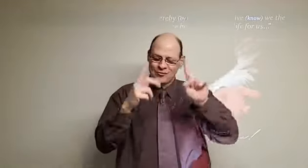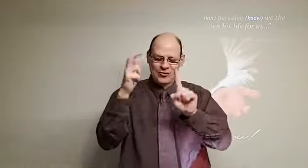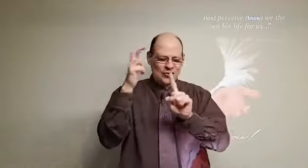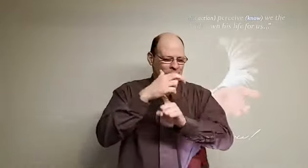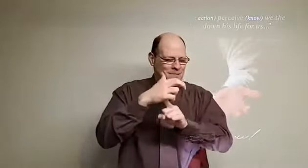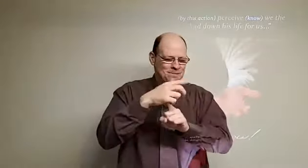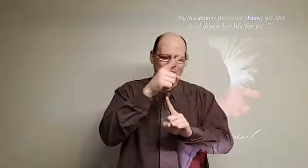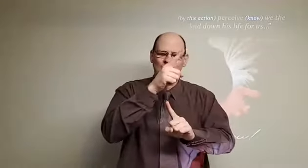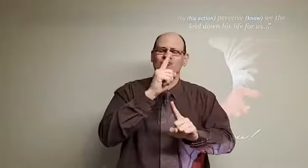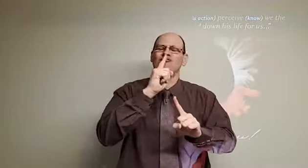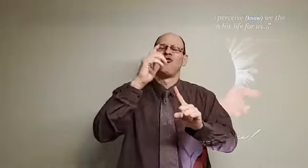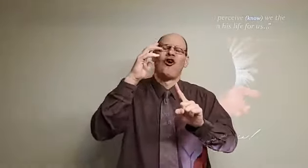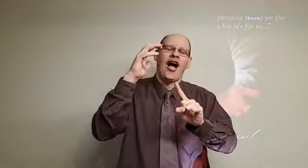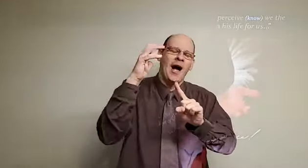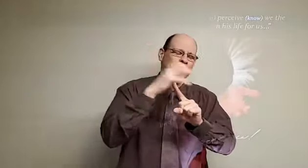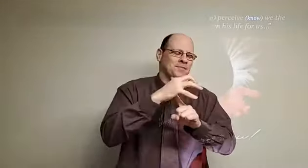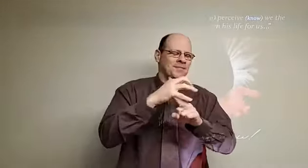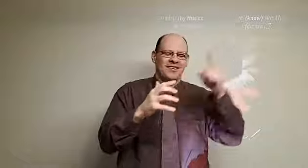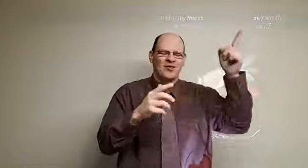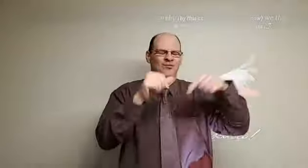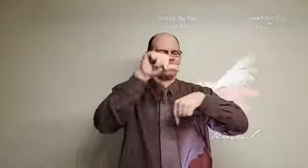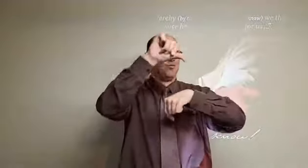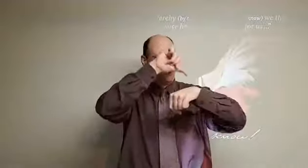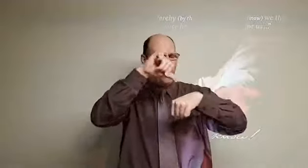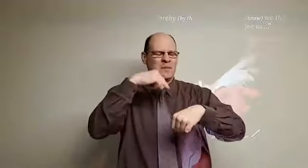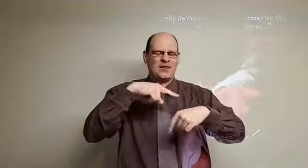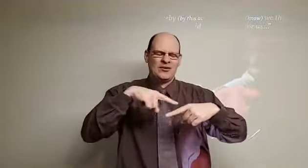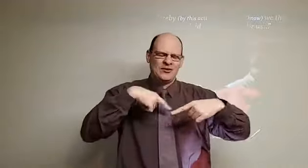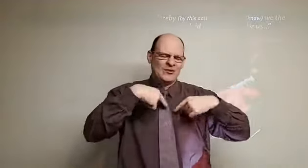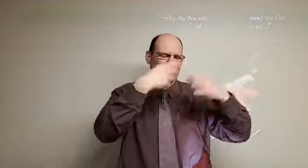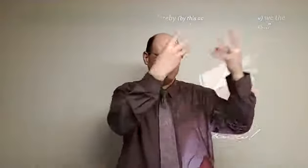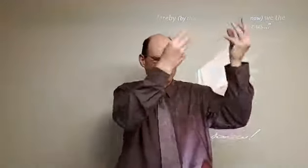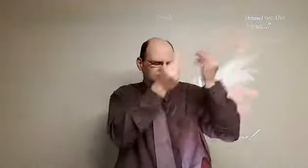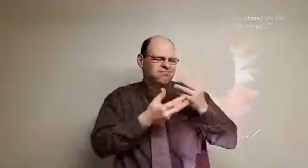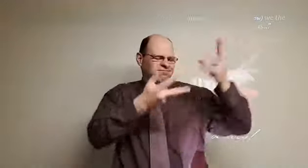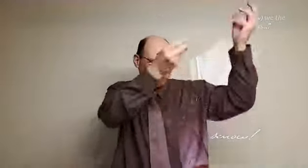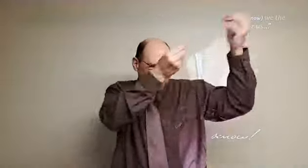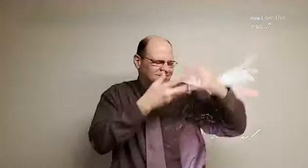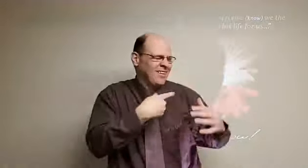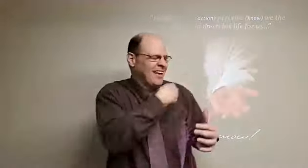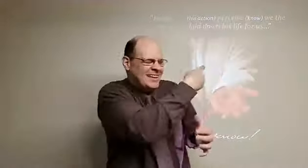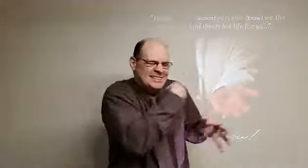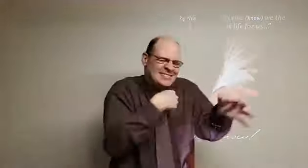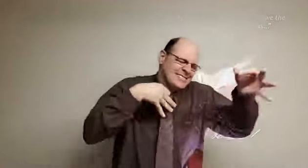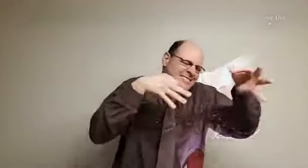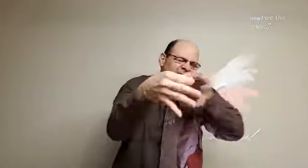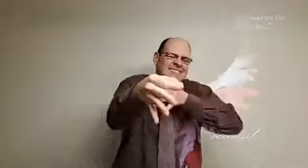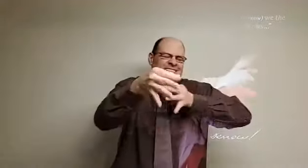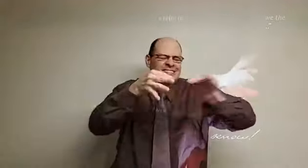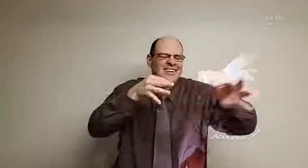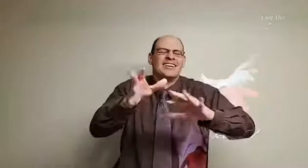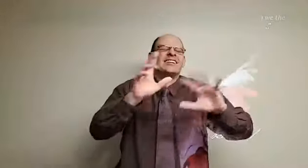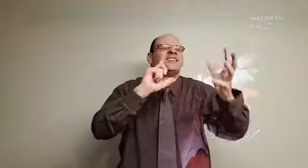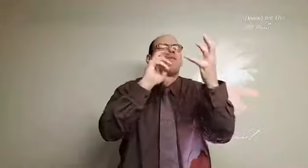oh Lord I know you are awesome you are the champ the anointing I have felt today you have given the